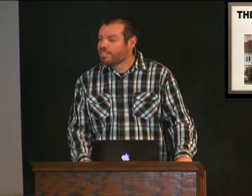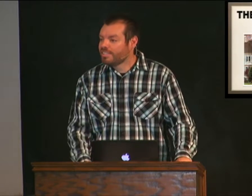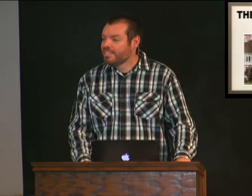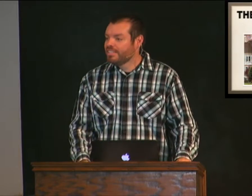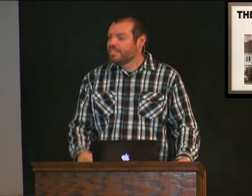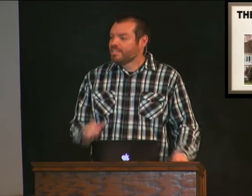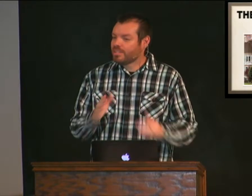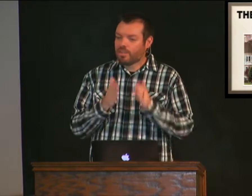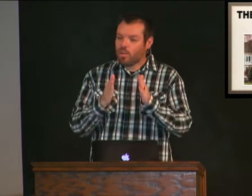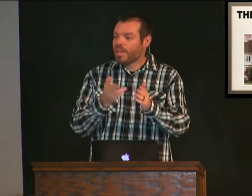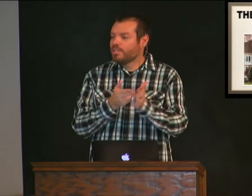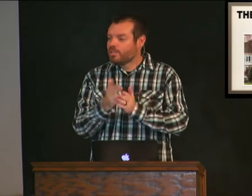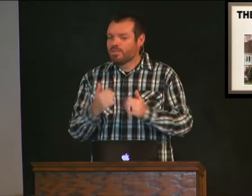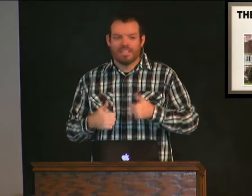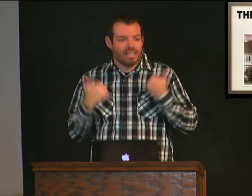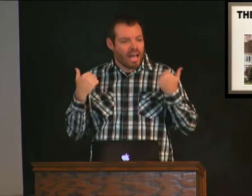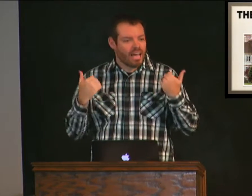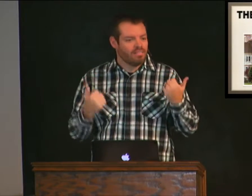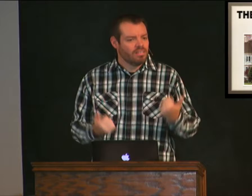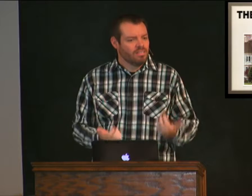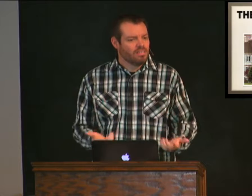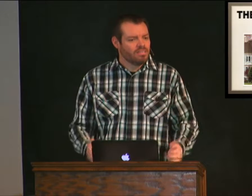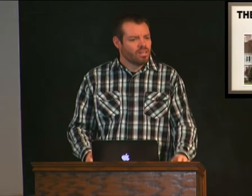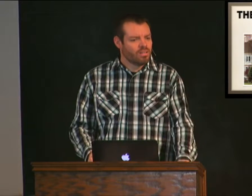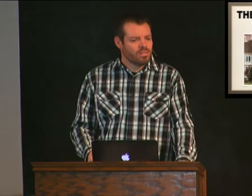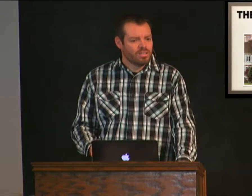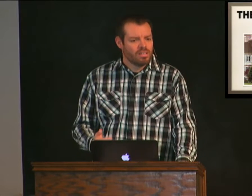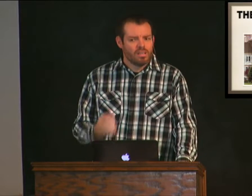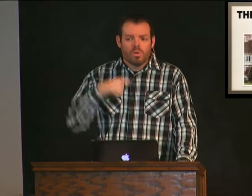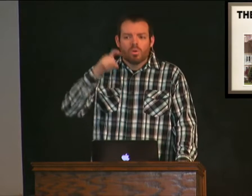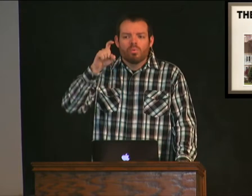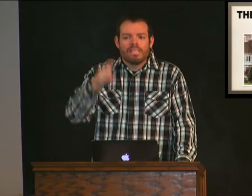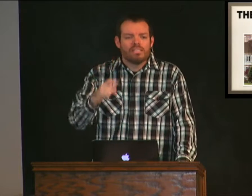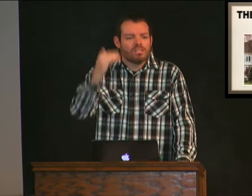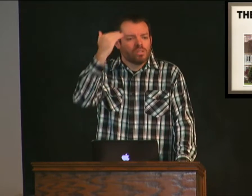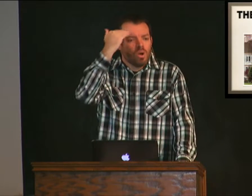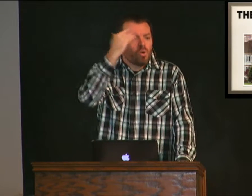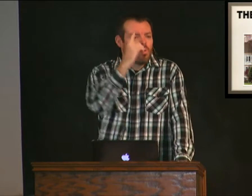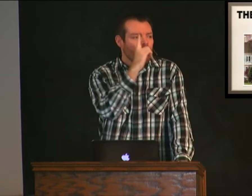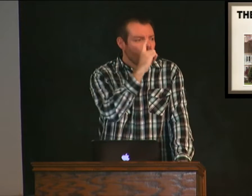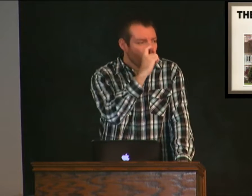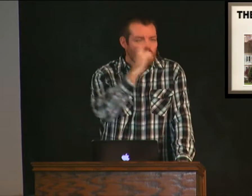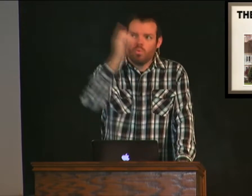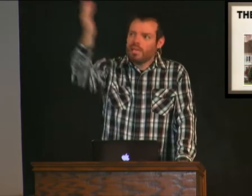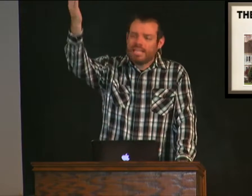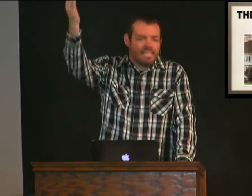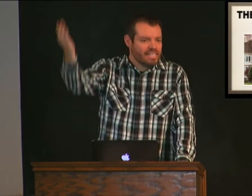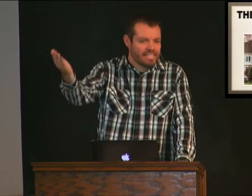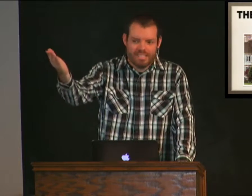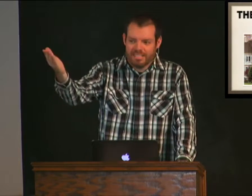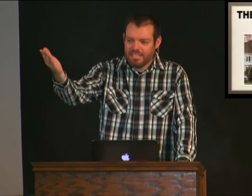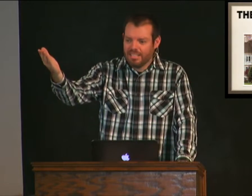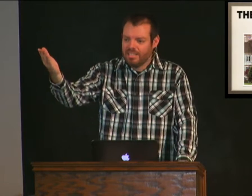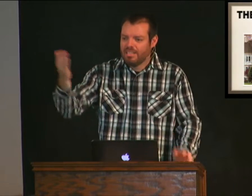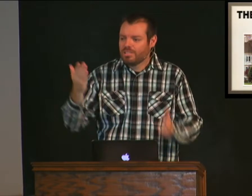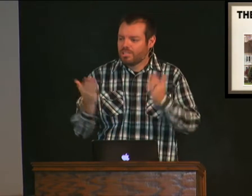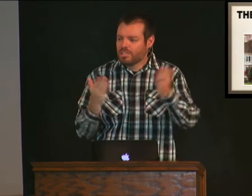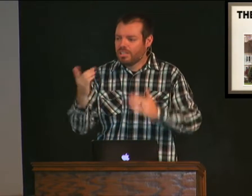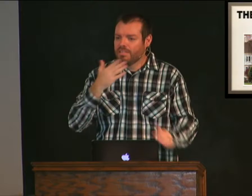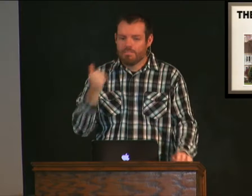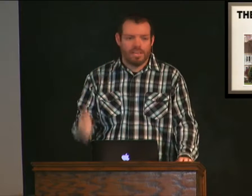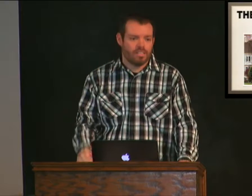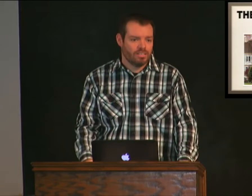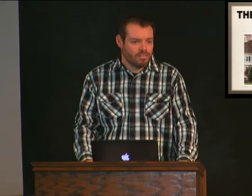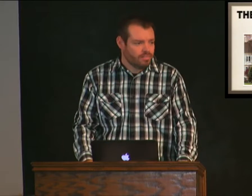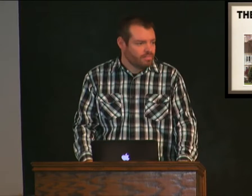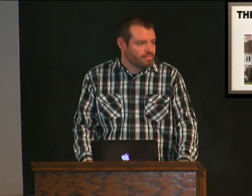water, the way, the truth, and the life. We need to know who He is to